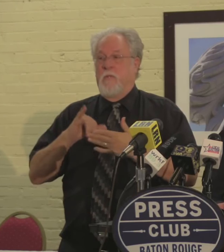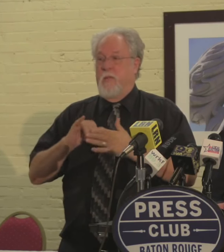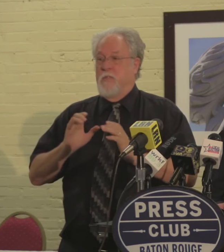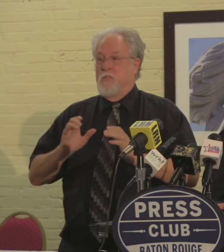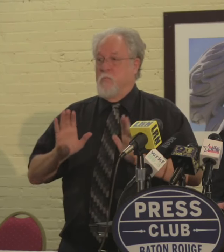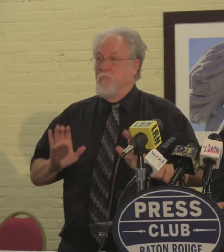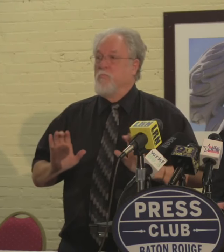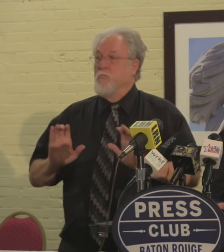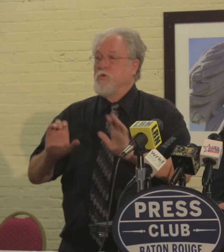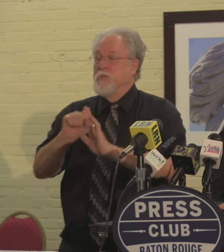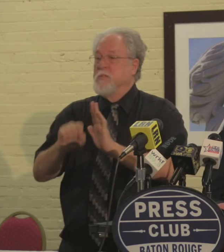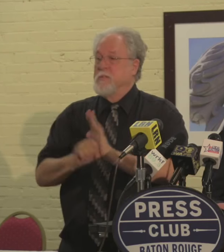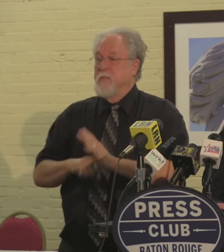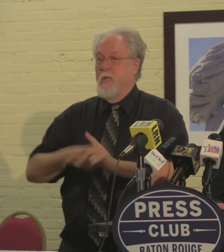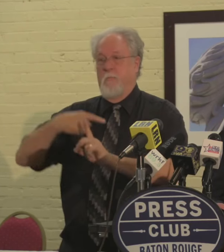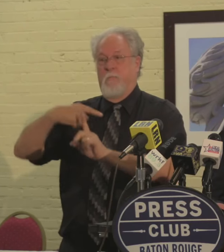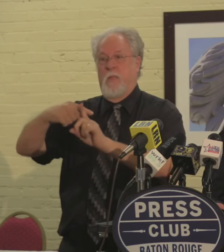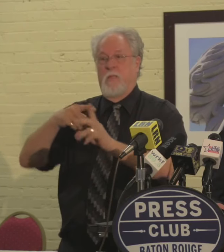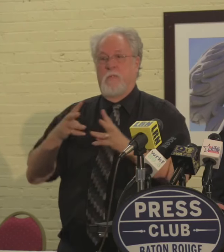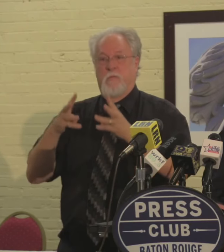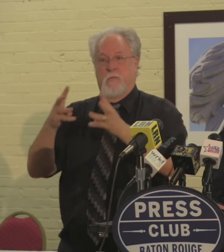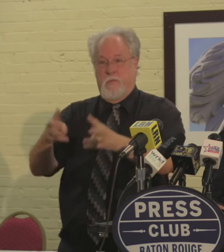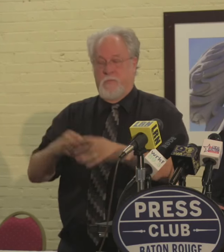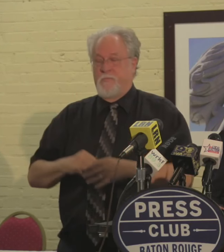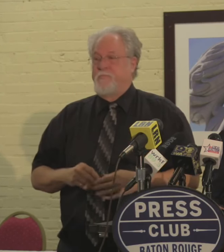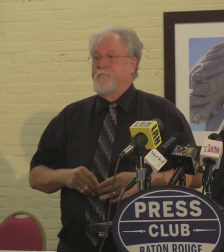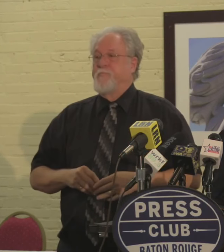in such a positive direction.